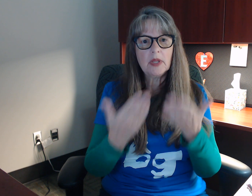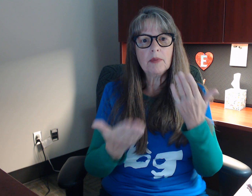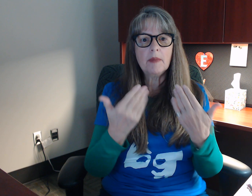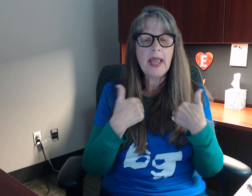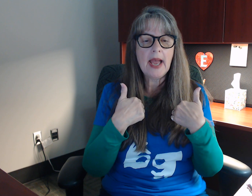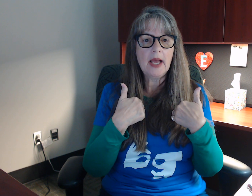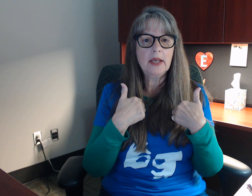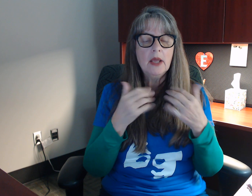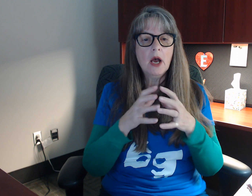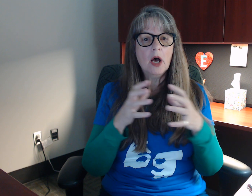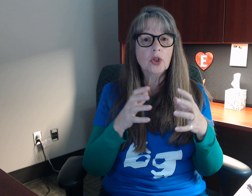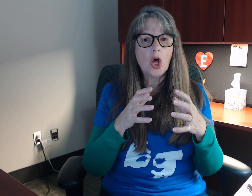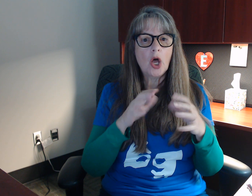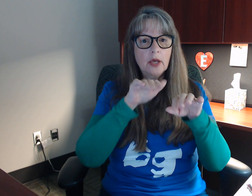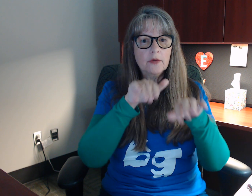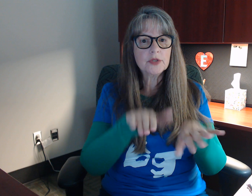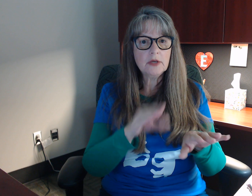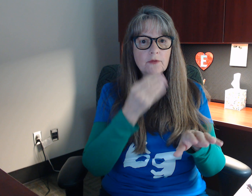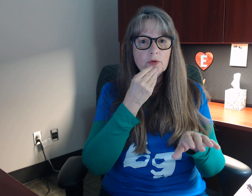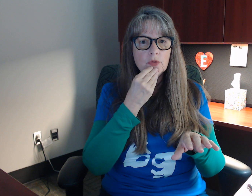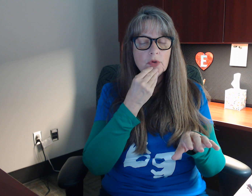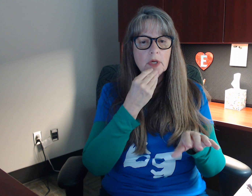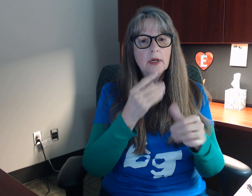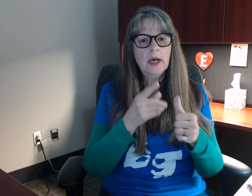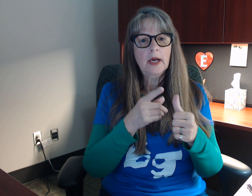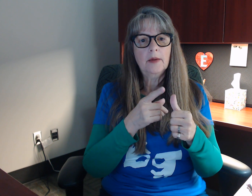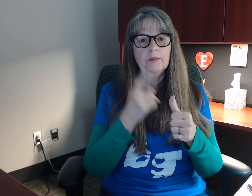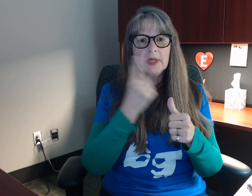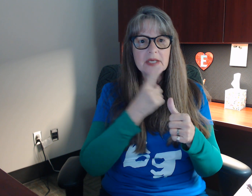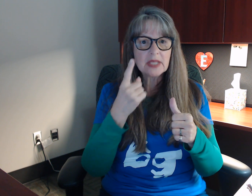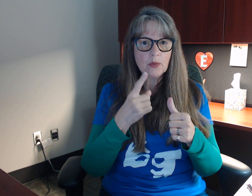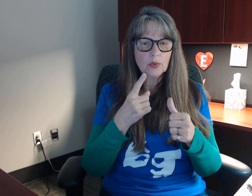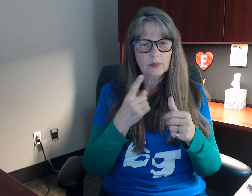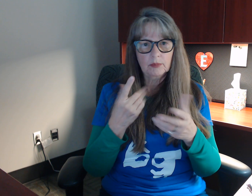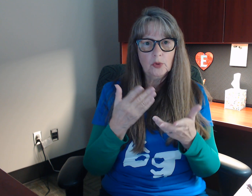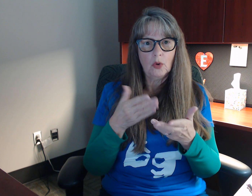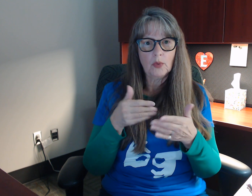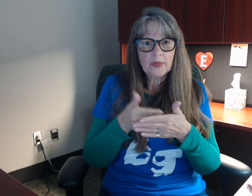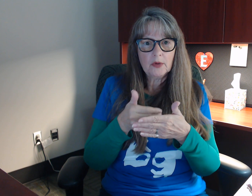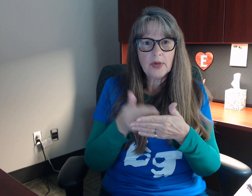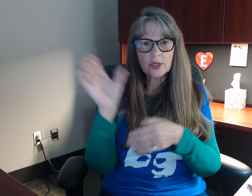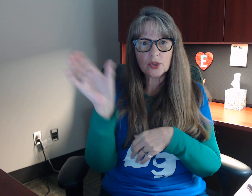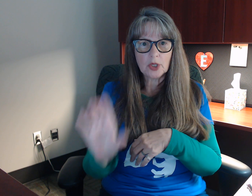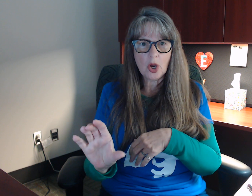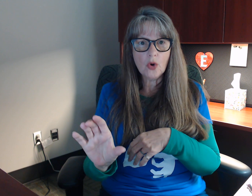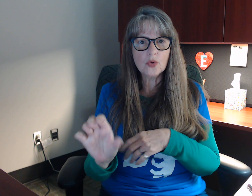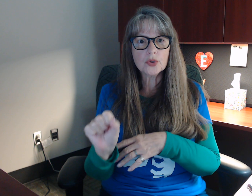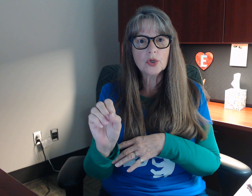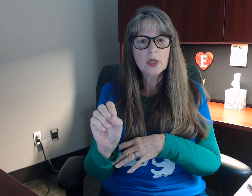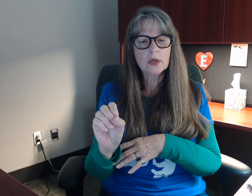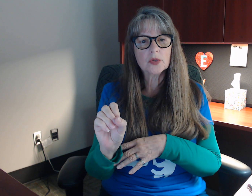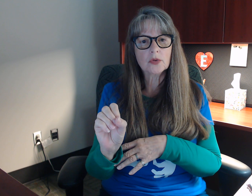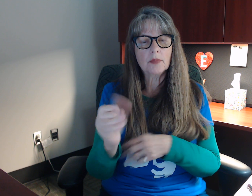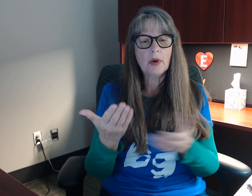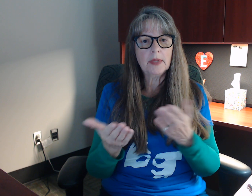probably had a lot of seafood, because they were right there next to the coast, and so they probably had